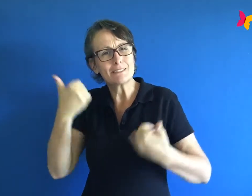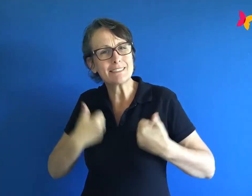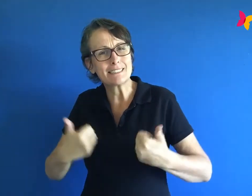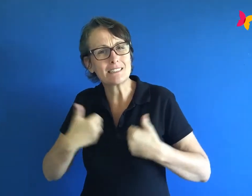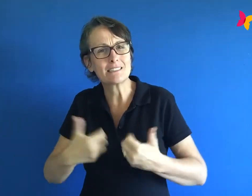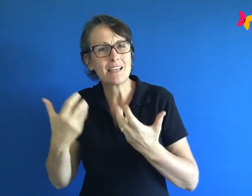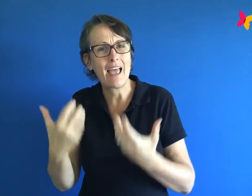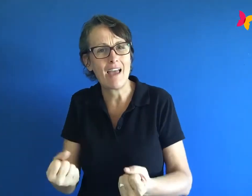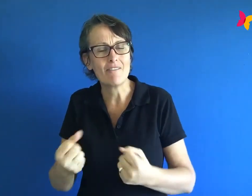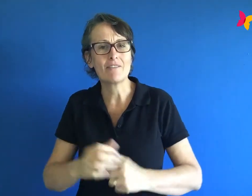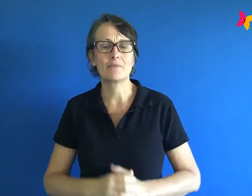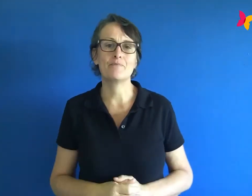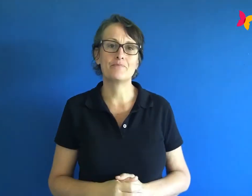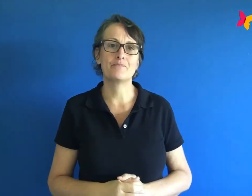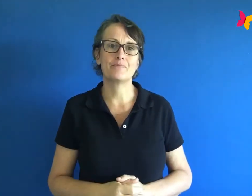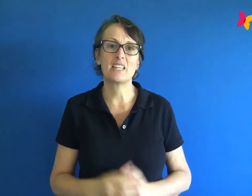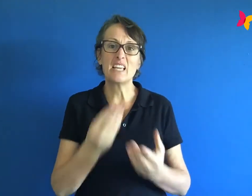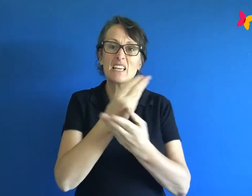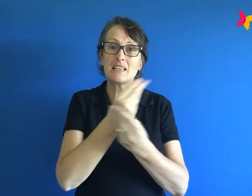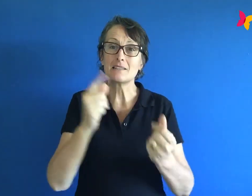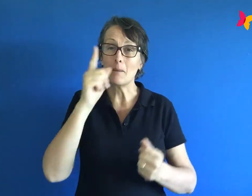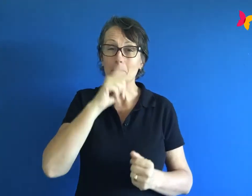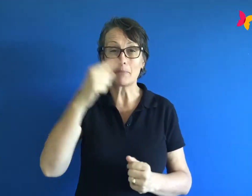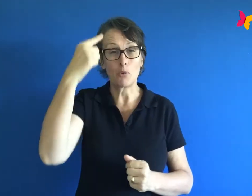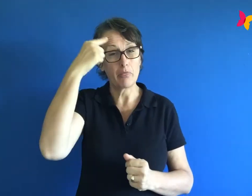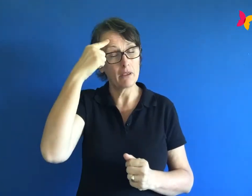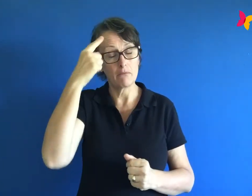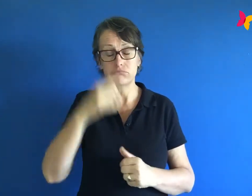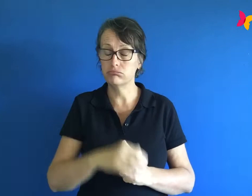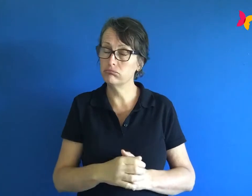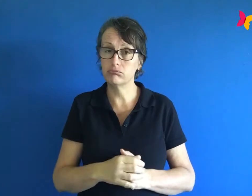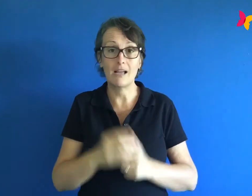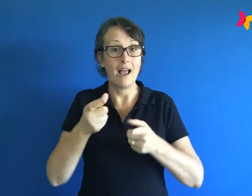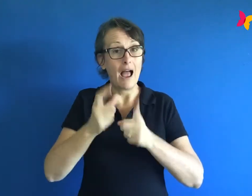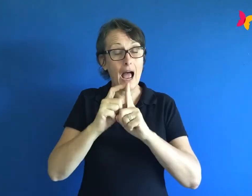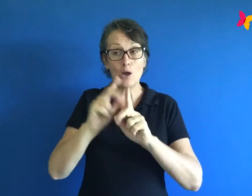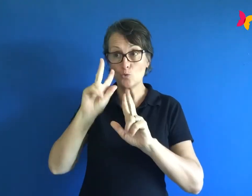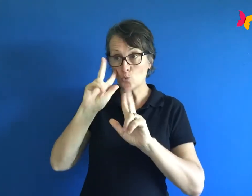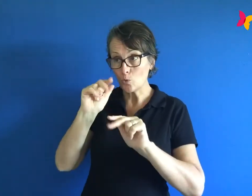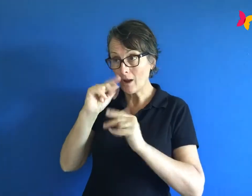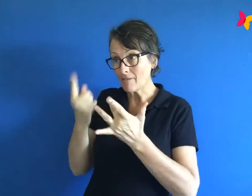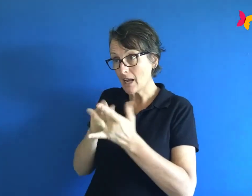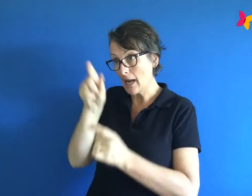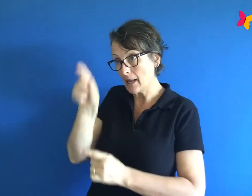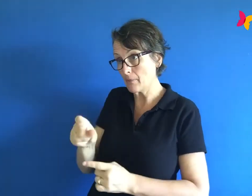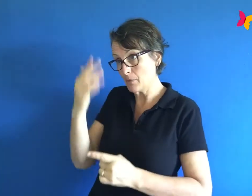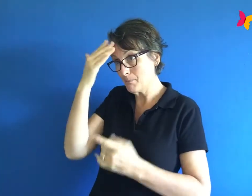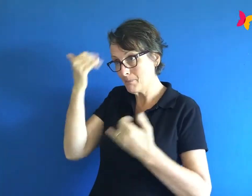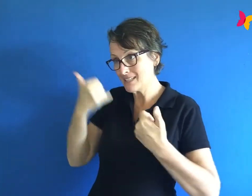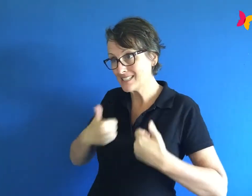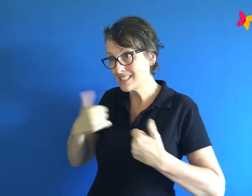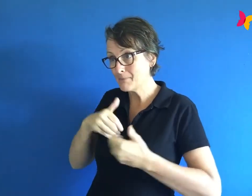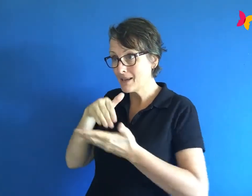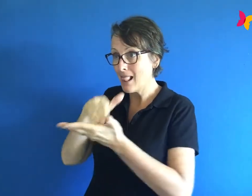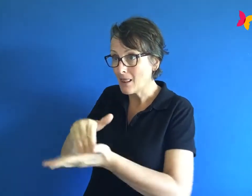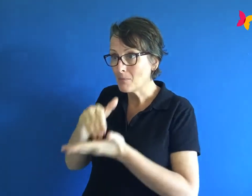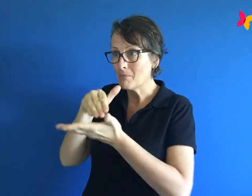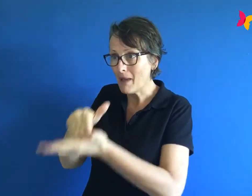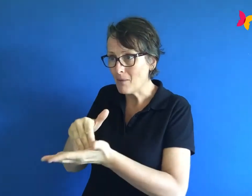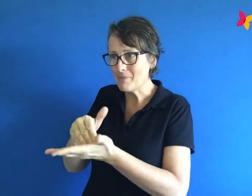I get tired and really frustrated with how hard it all is. Watching her in so much pain is heartbreaking. The hardest thing I don't know what to is do. knowing how to support him when he's pushing